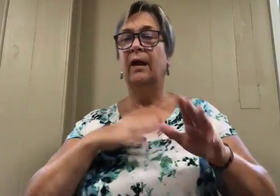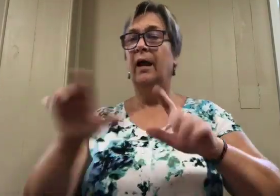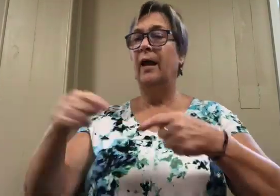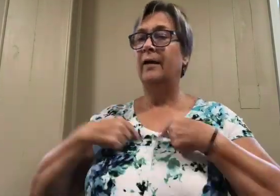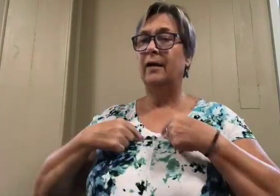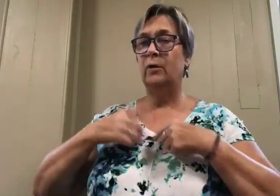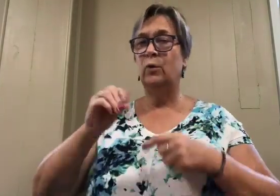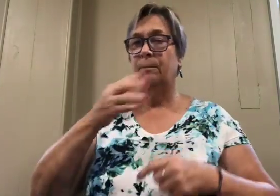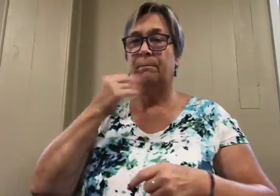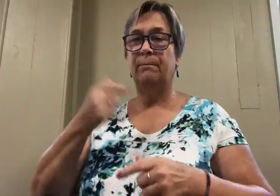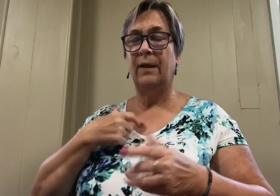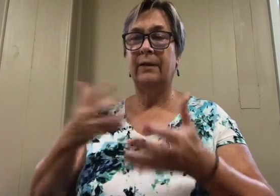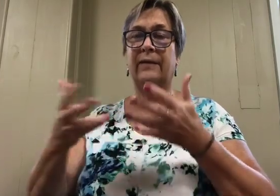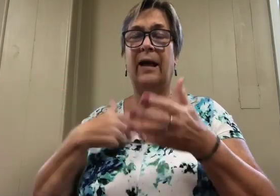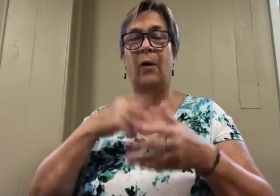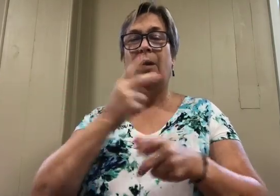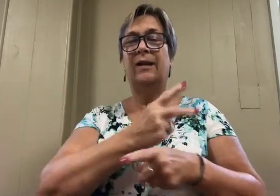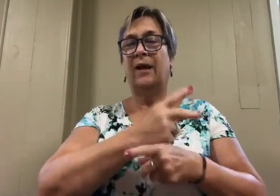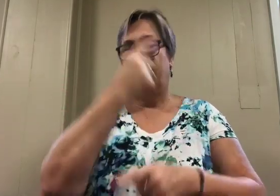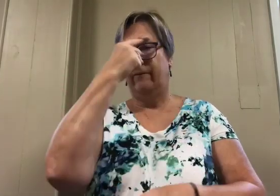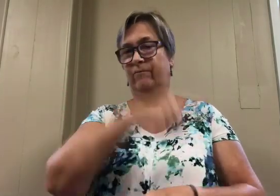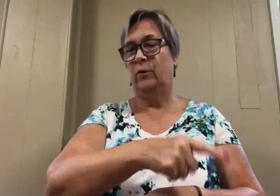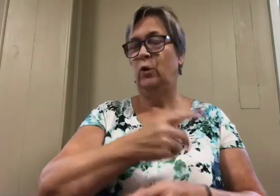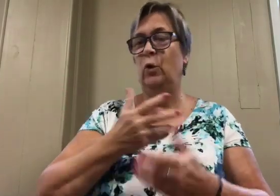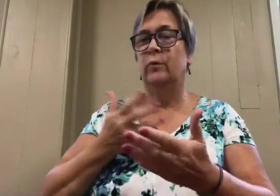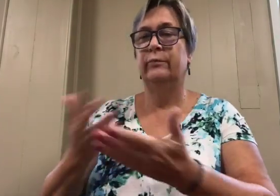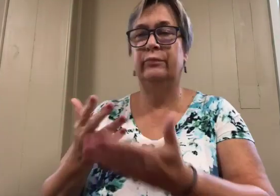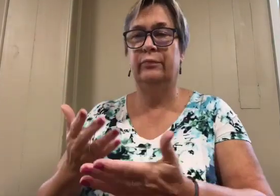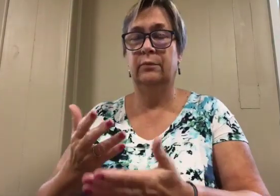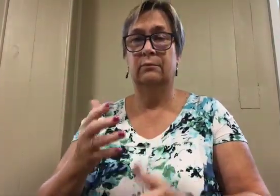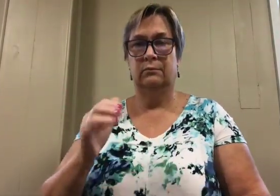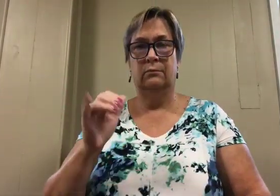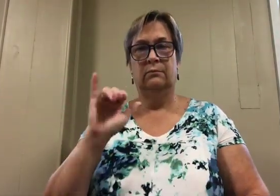They almost look down on them as if to say, oh, I'll take care of it for you.